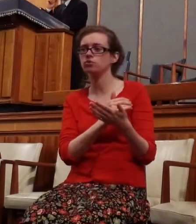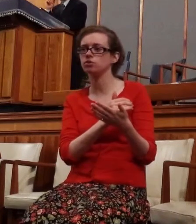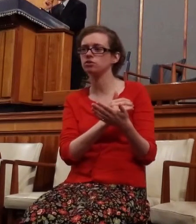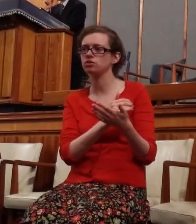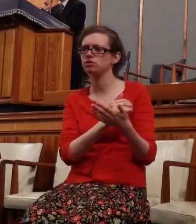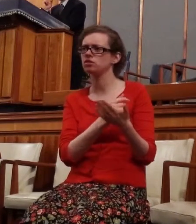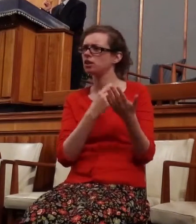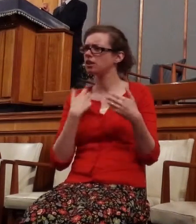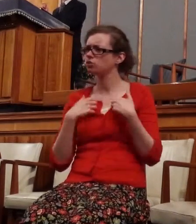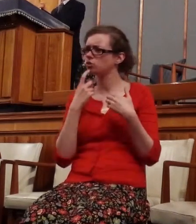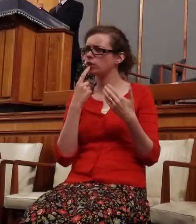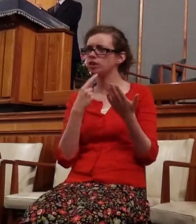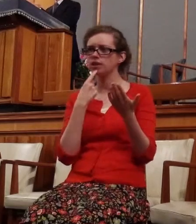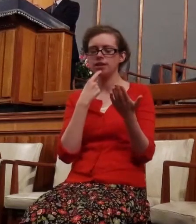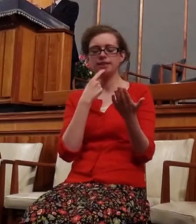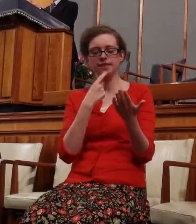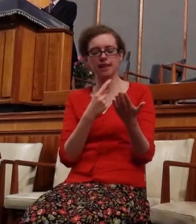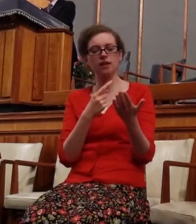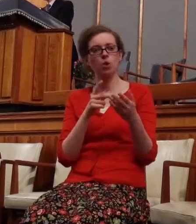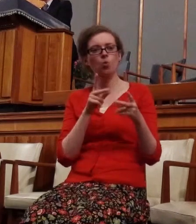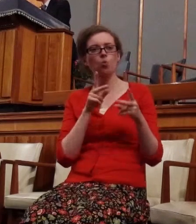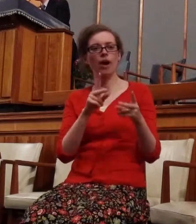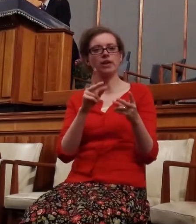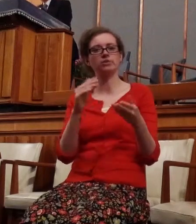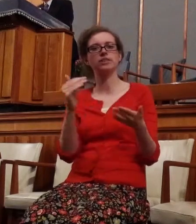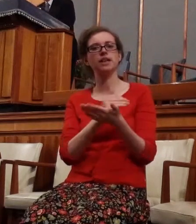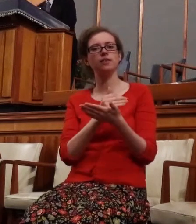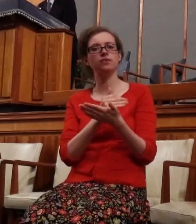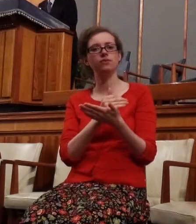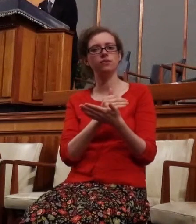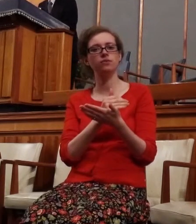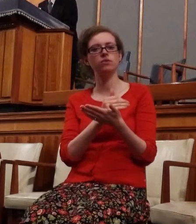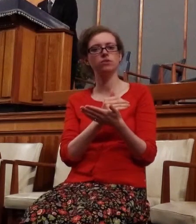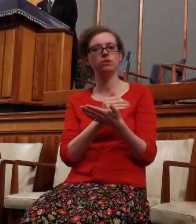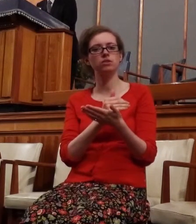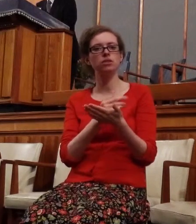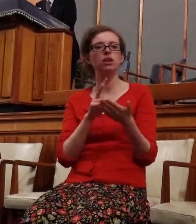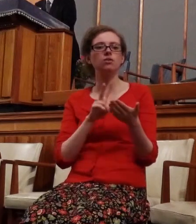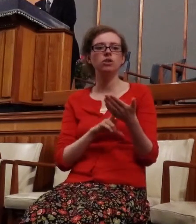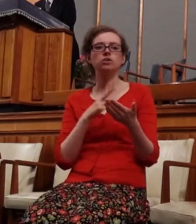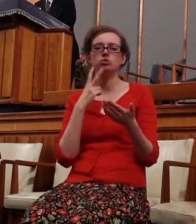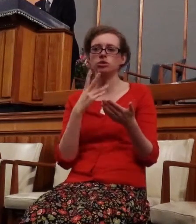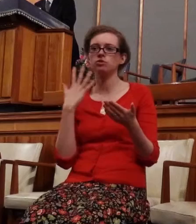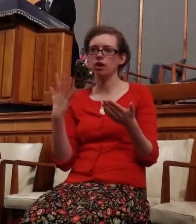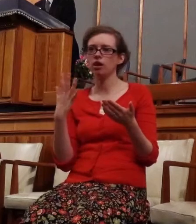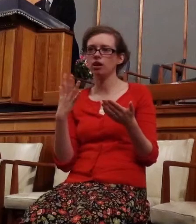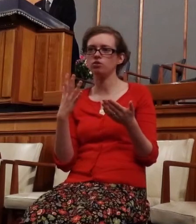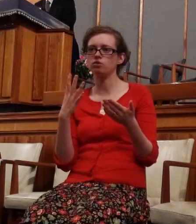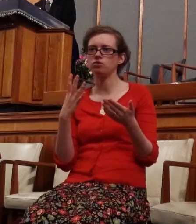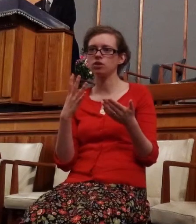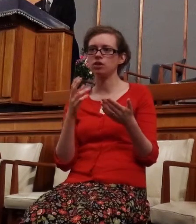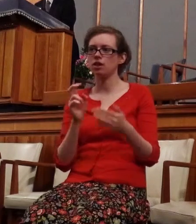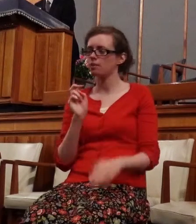of salvation? What is that? And maybe in verse 25, "And at midnight Paul and